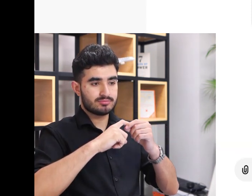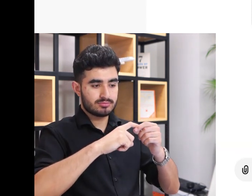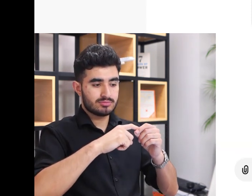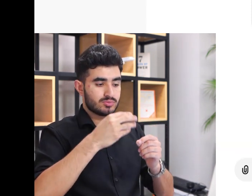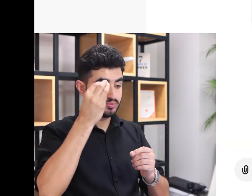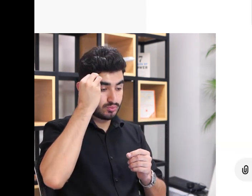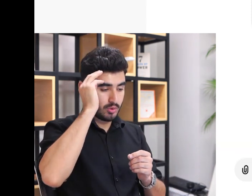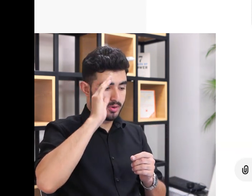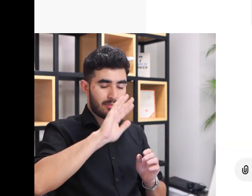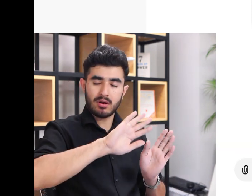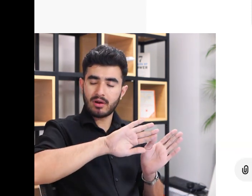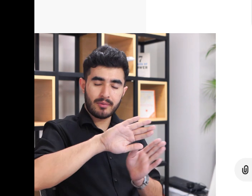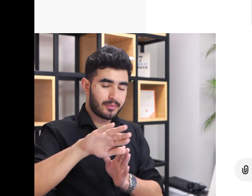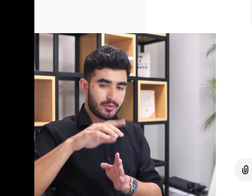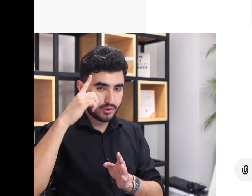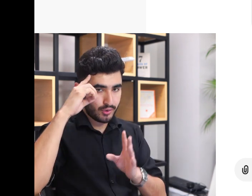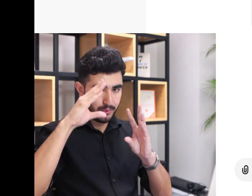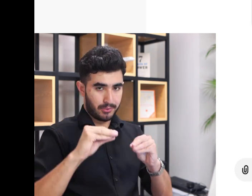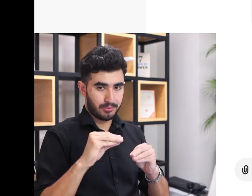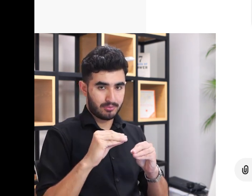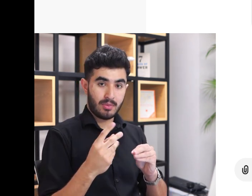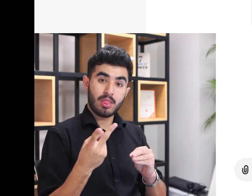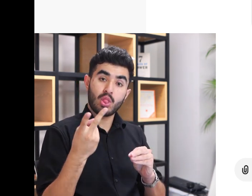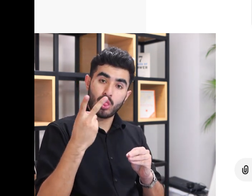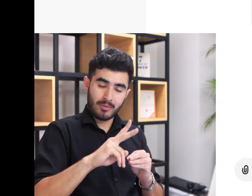you can make a new chat and start from scratch.